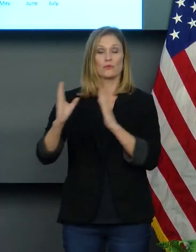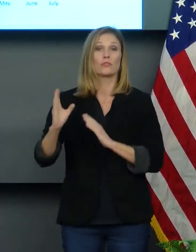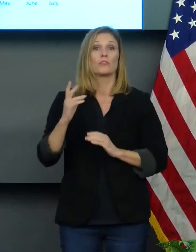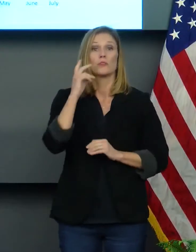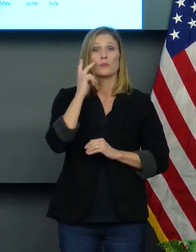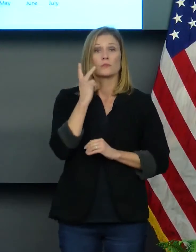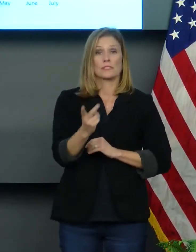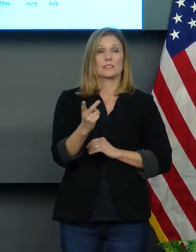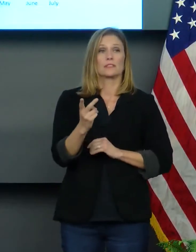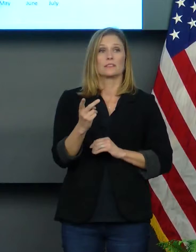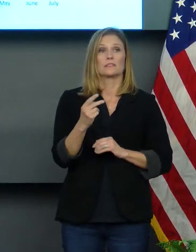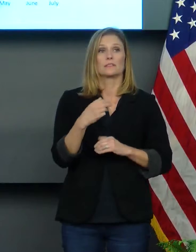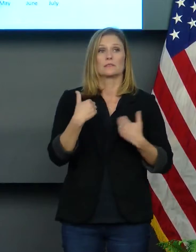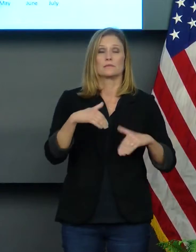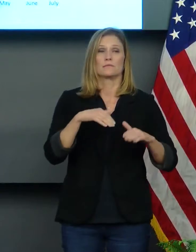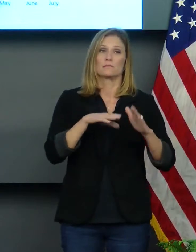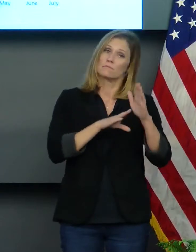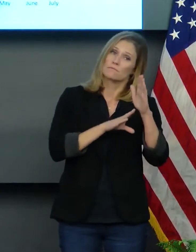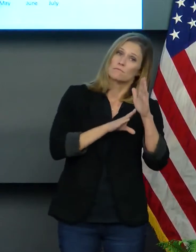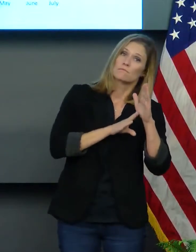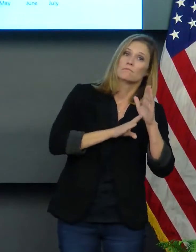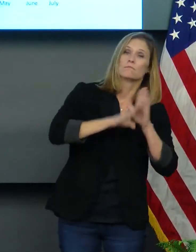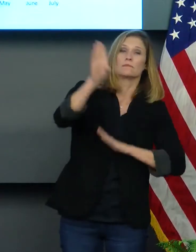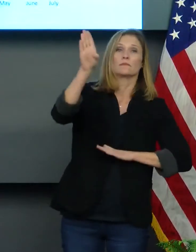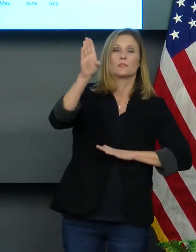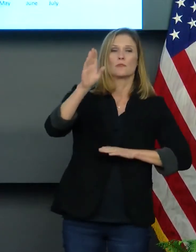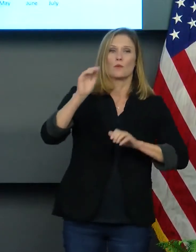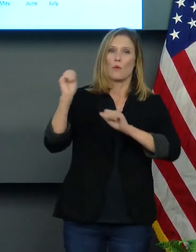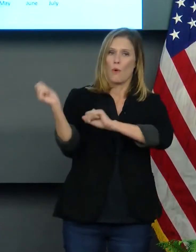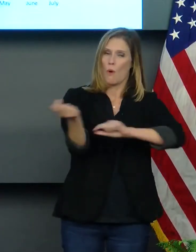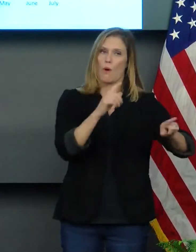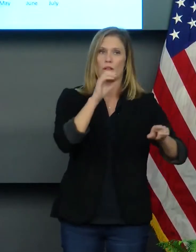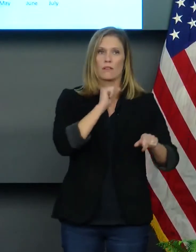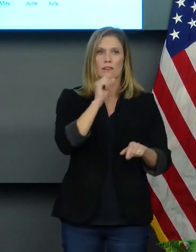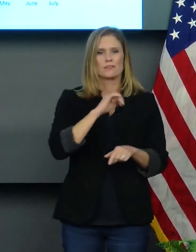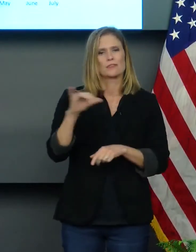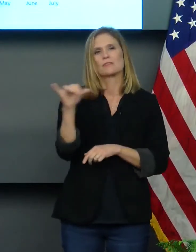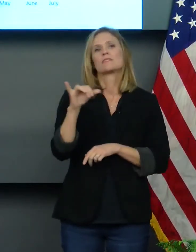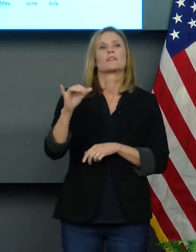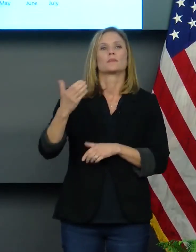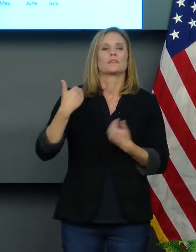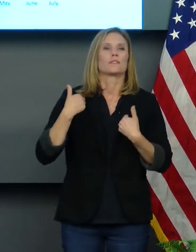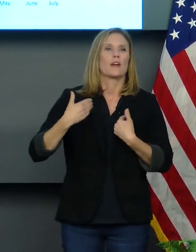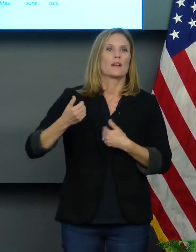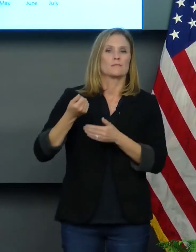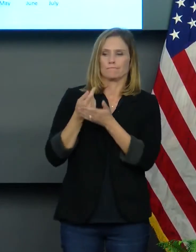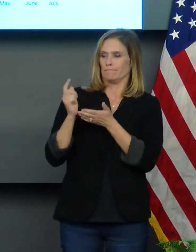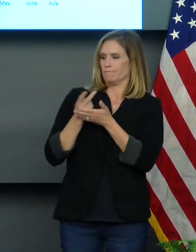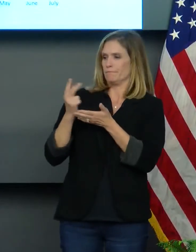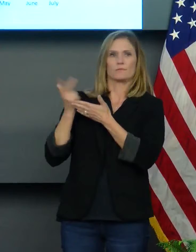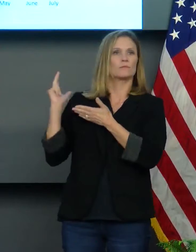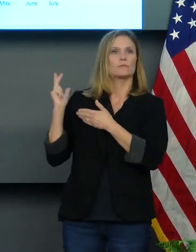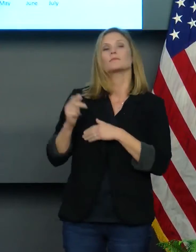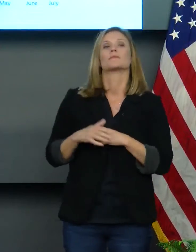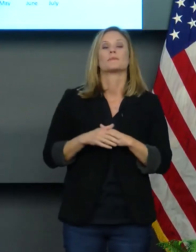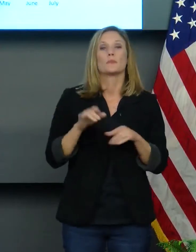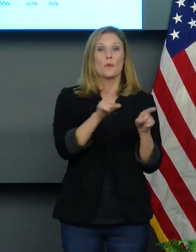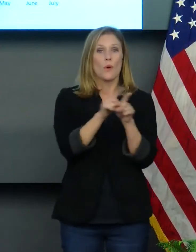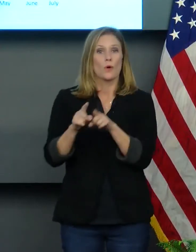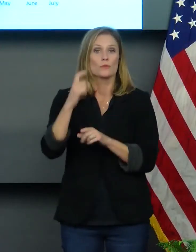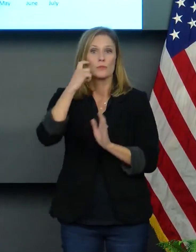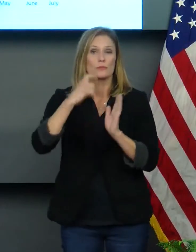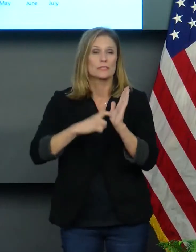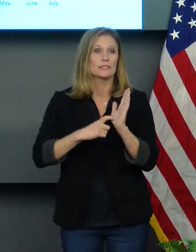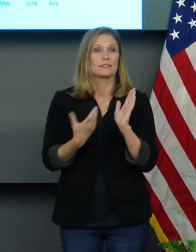that we have tremendous increases across all ages right now, as we've had for the past few weeks. You'll also see,